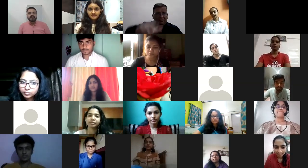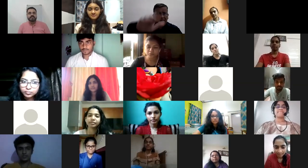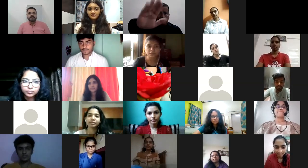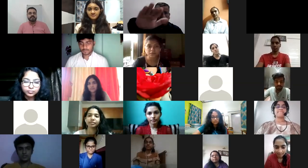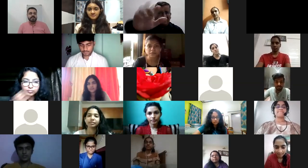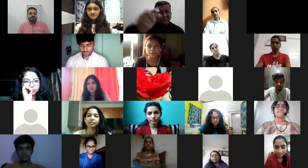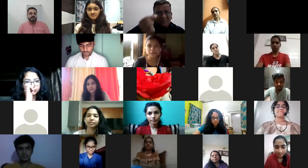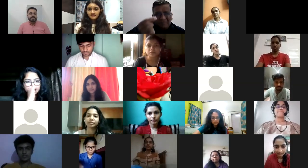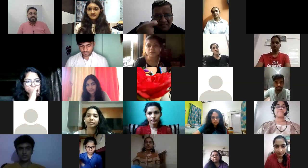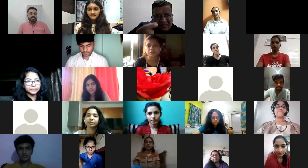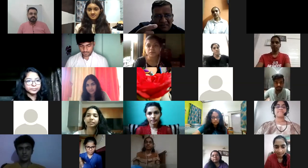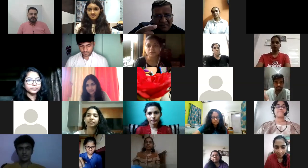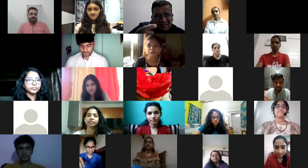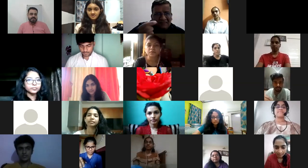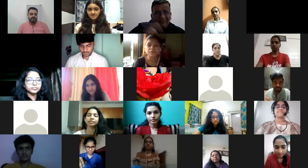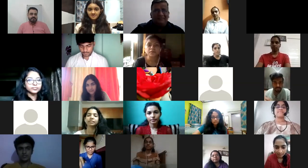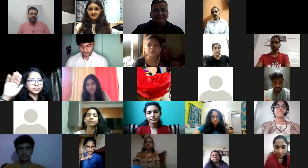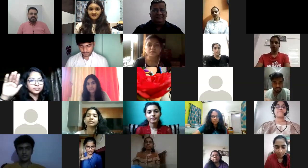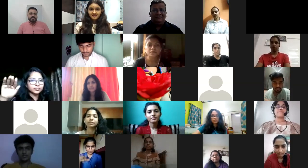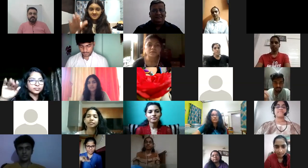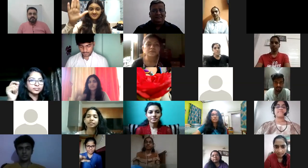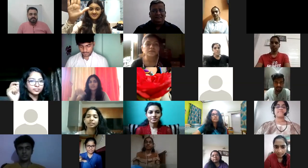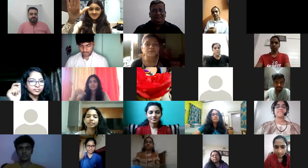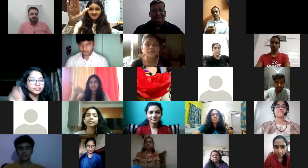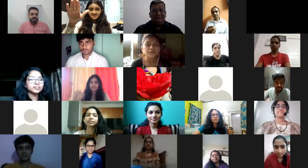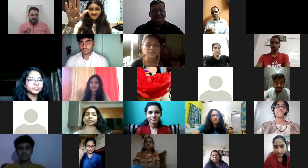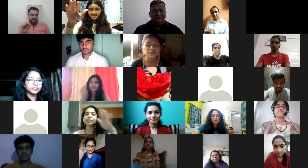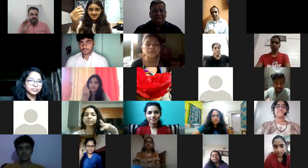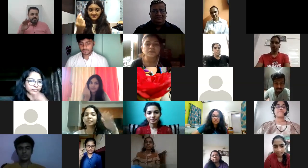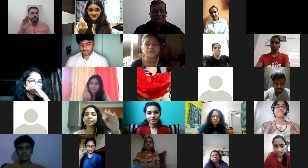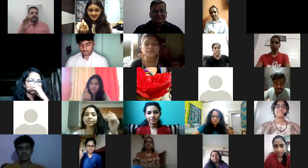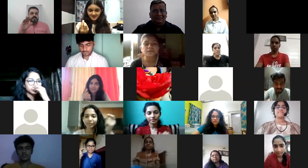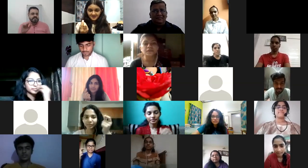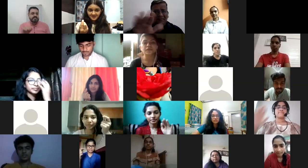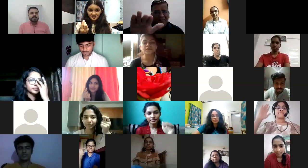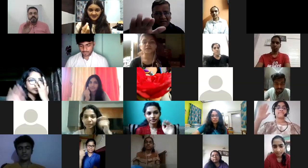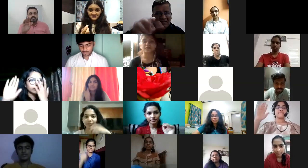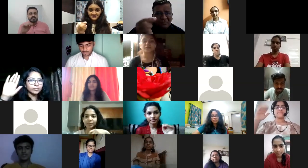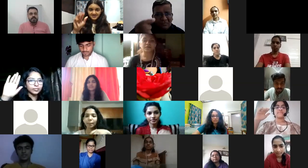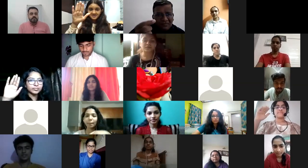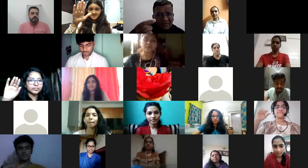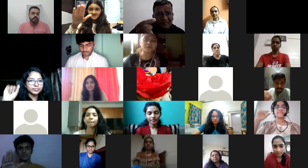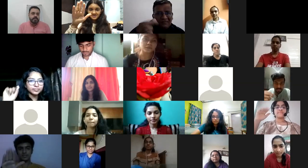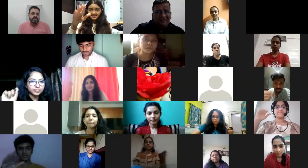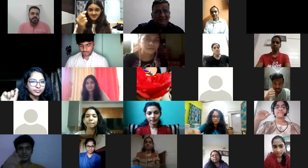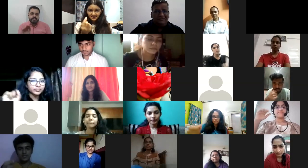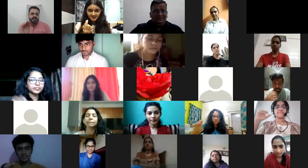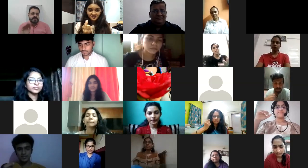say, excuse me. Yes. So essentially, what Gopal is signing